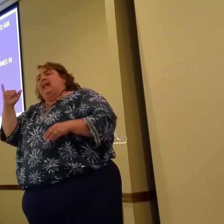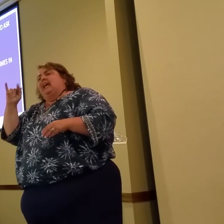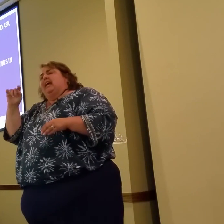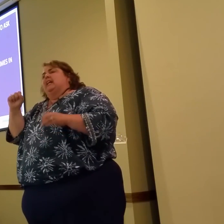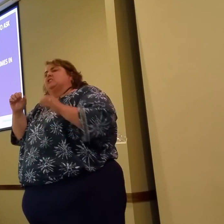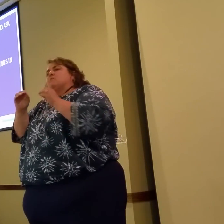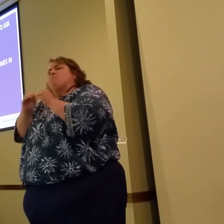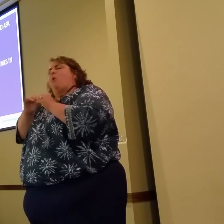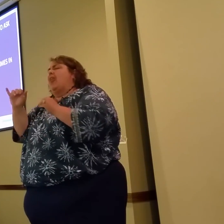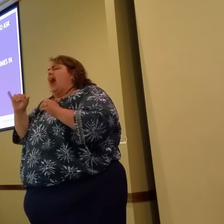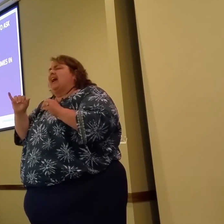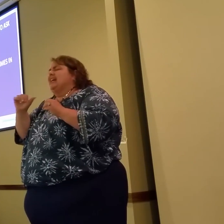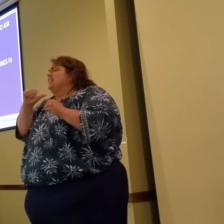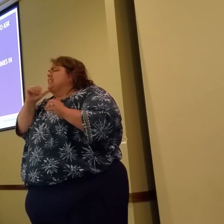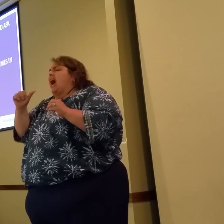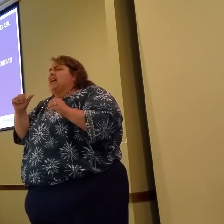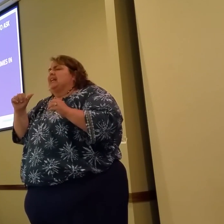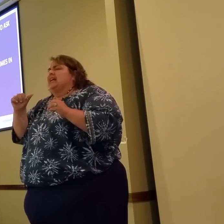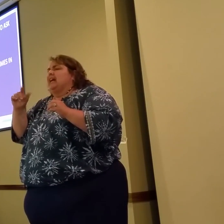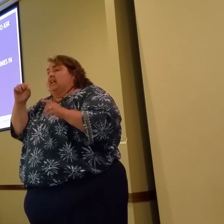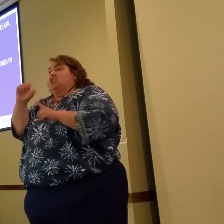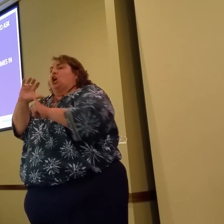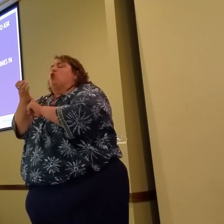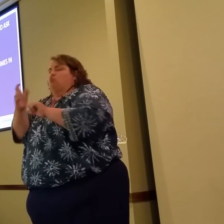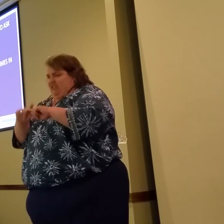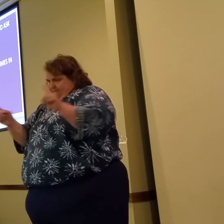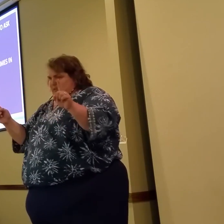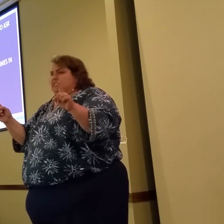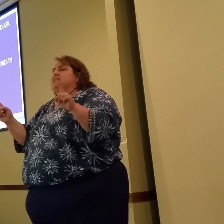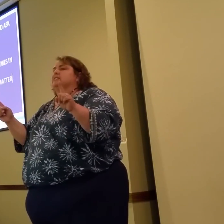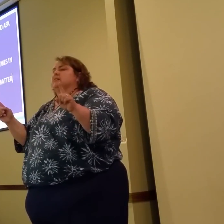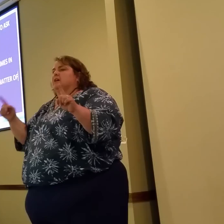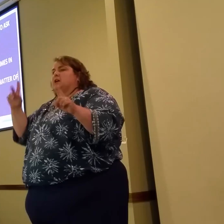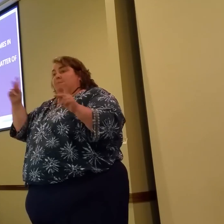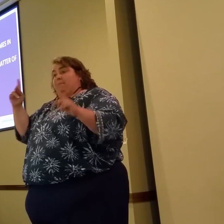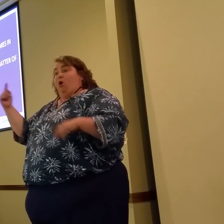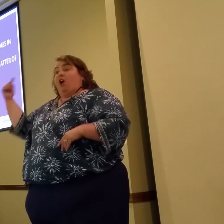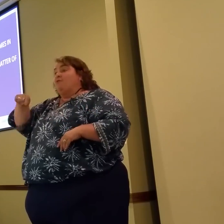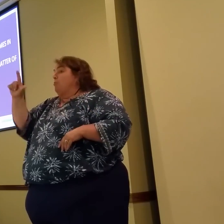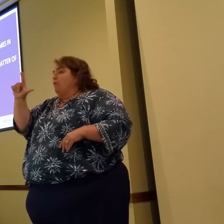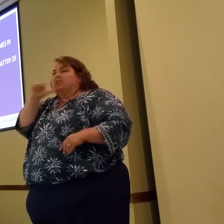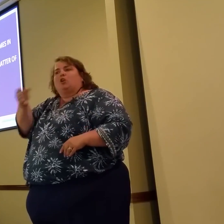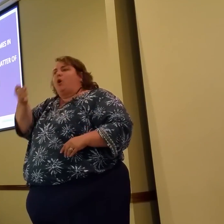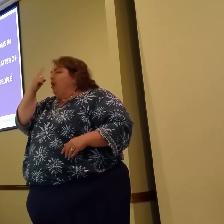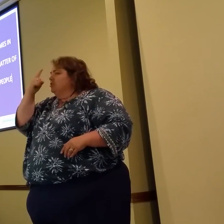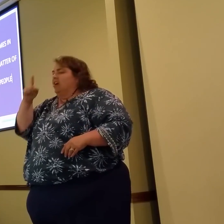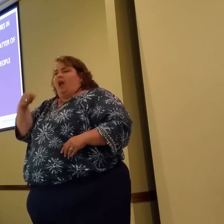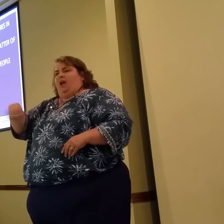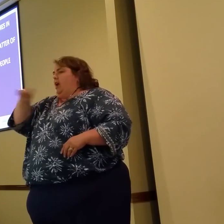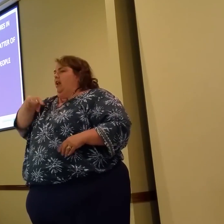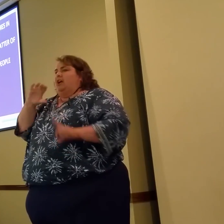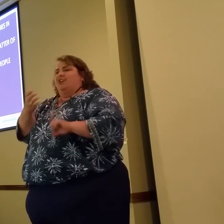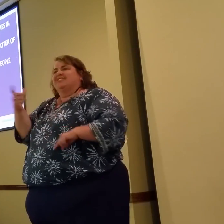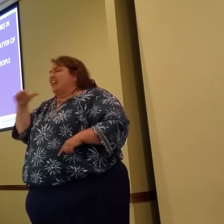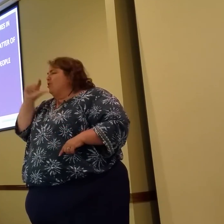Kentucky, a matter of, it's a cultural difference. These people coming in from Louisville, they don't understand us. We don't need CDI, they just don't